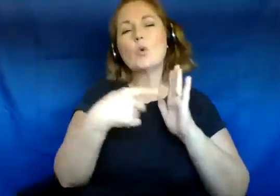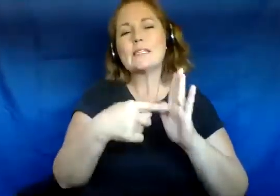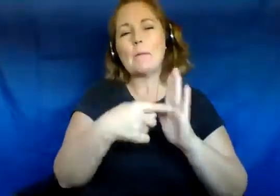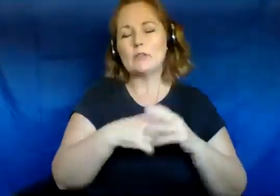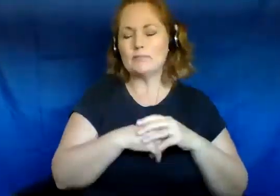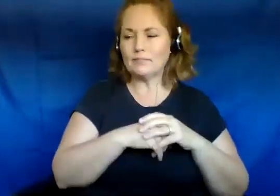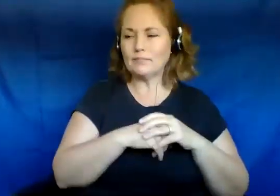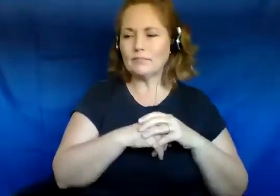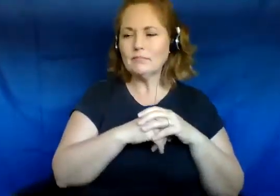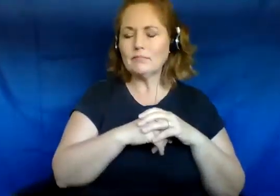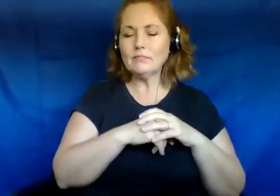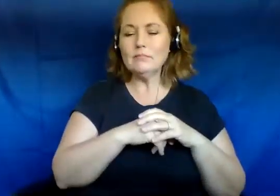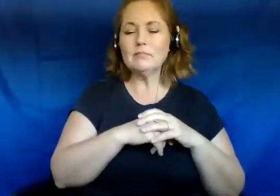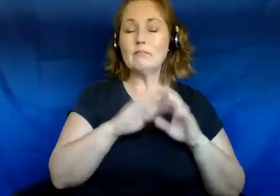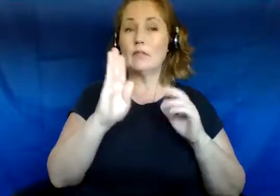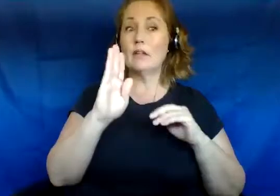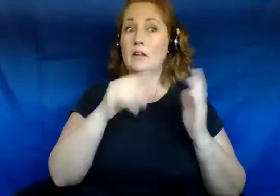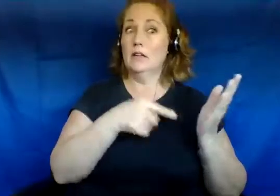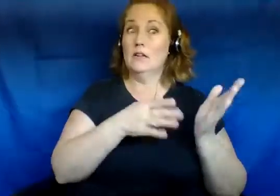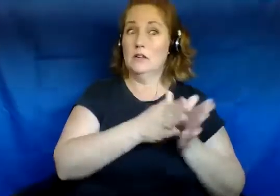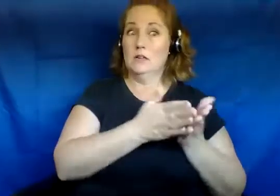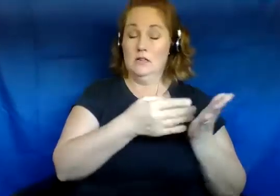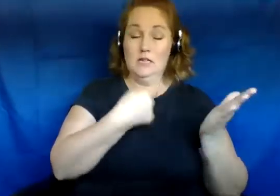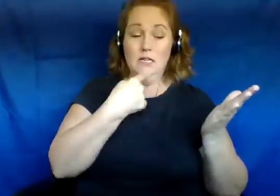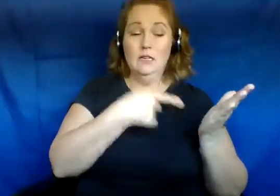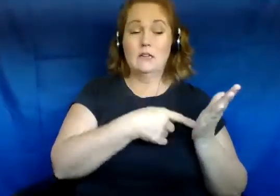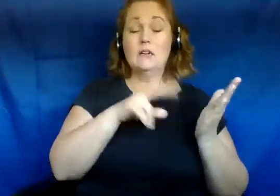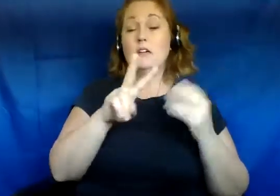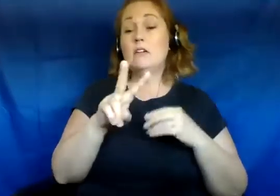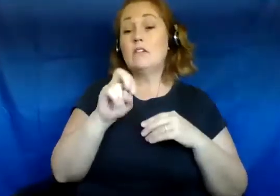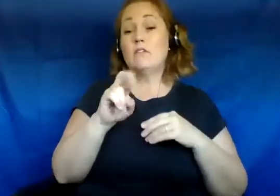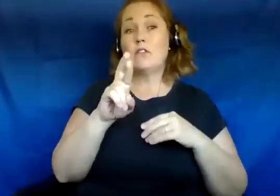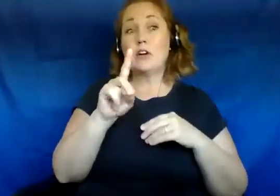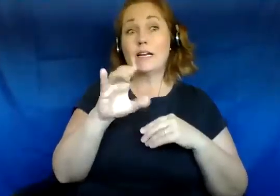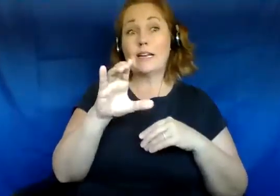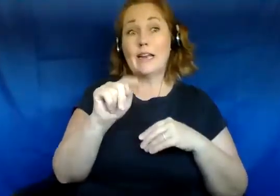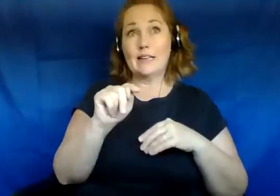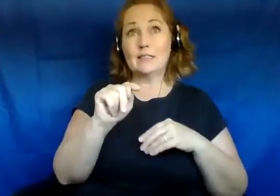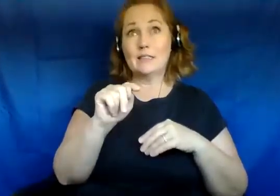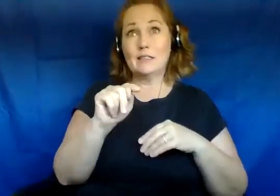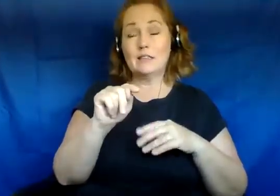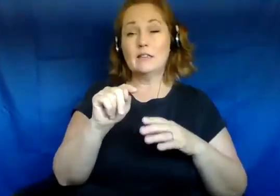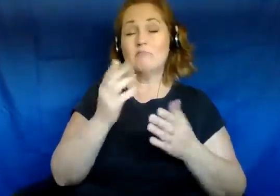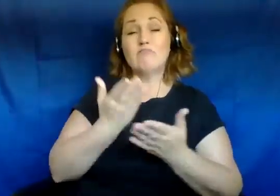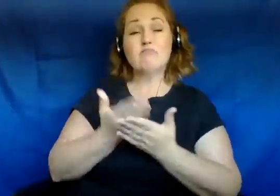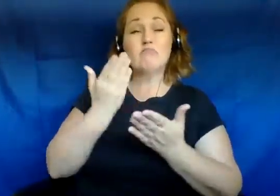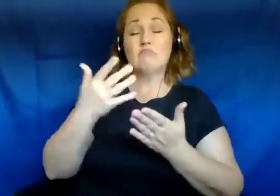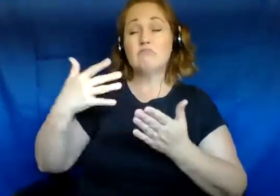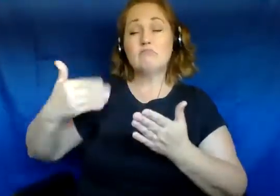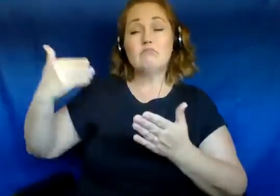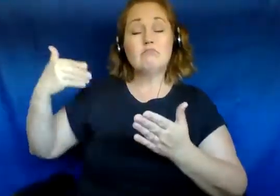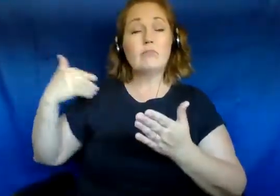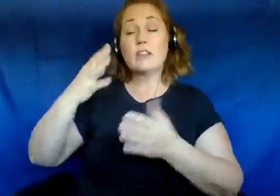What it says in the big book is, the verdict of the ages is that